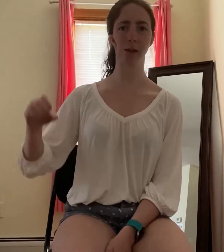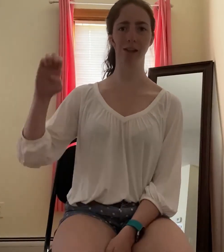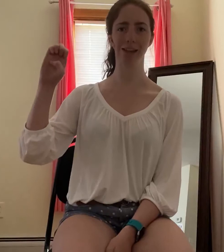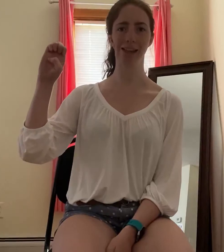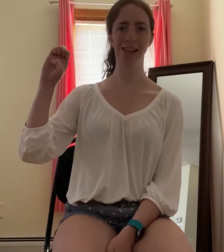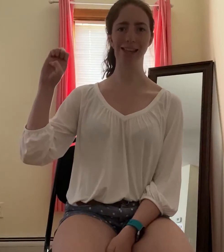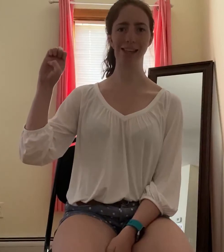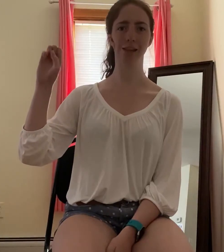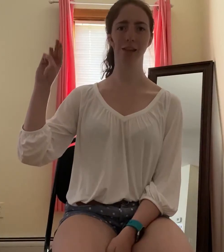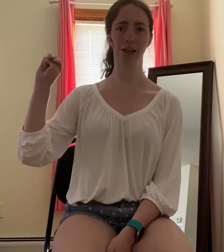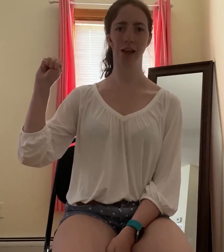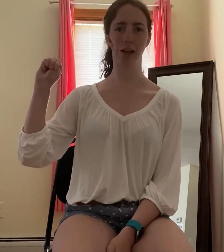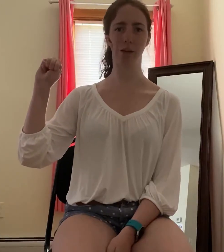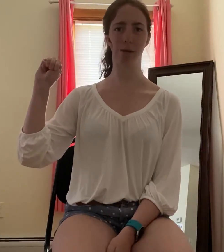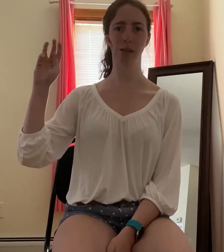spell E-M-T.